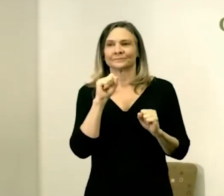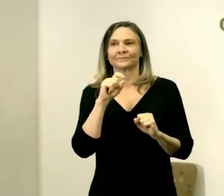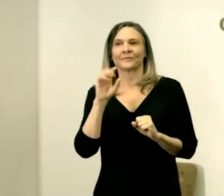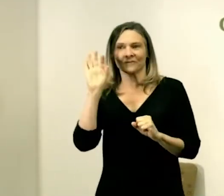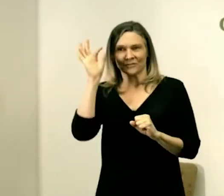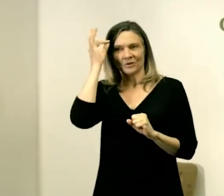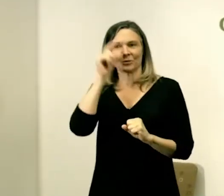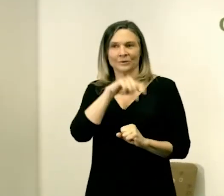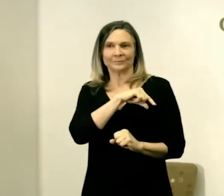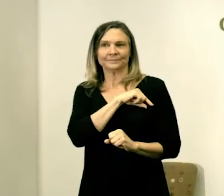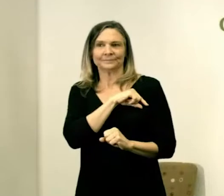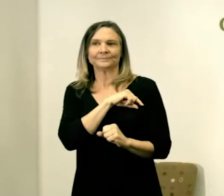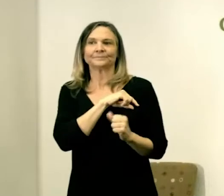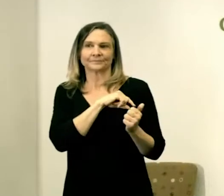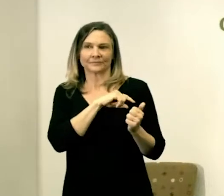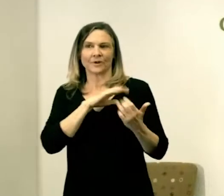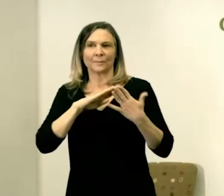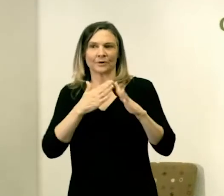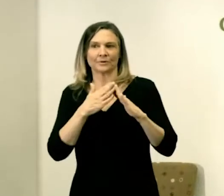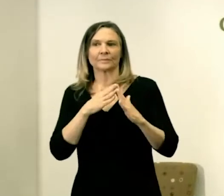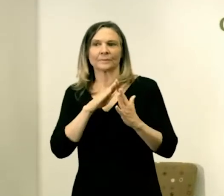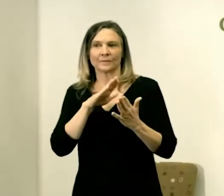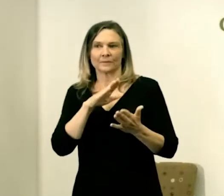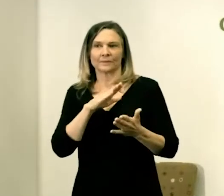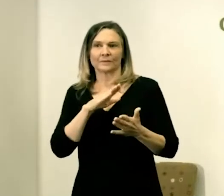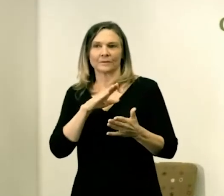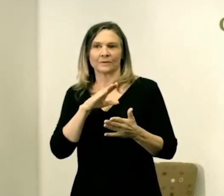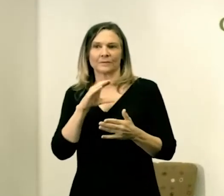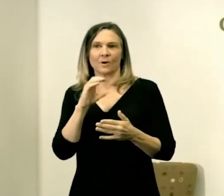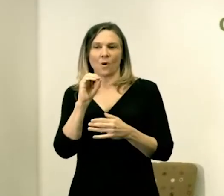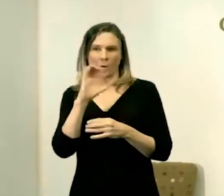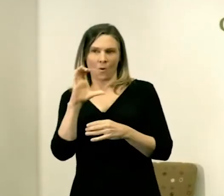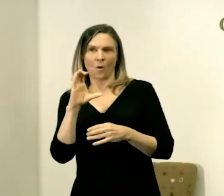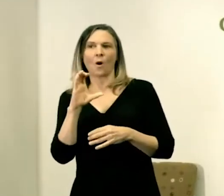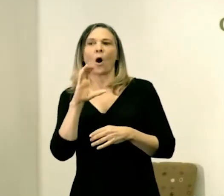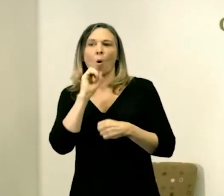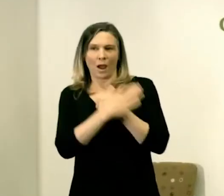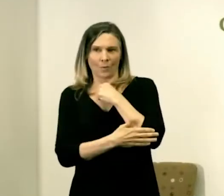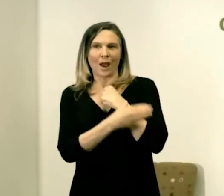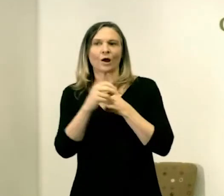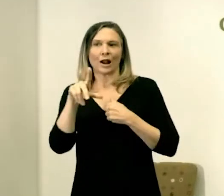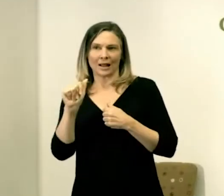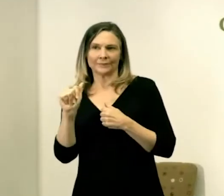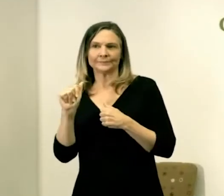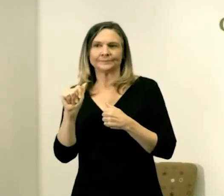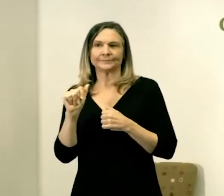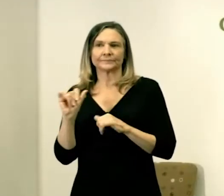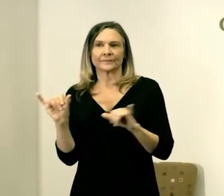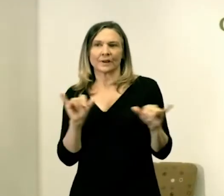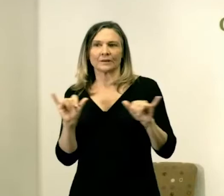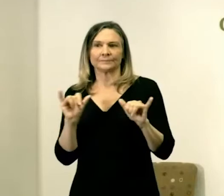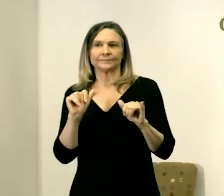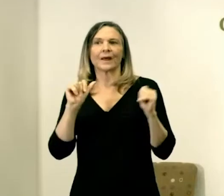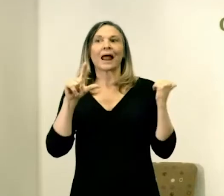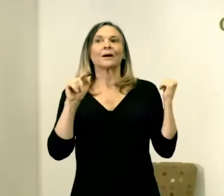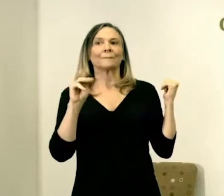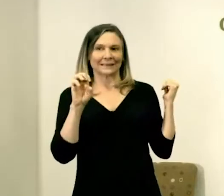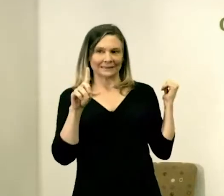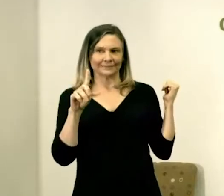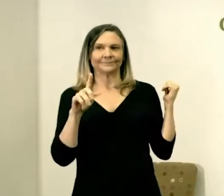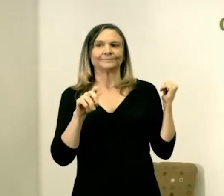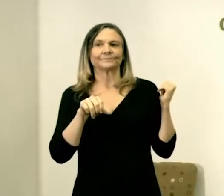center. We operate both in Orange County and Los Angeles. Like Ultimate, there are another